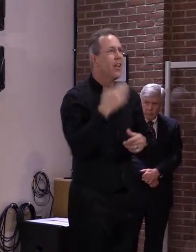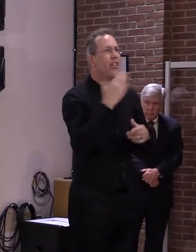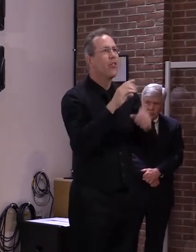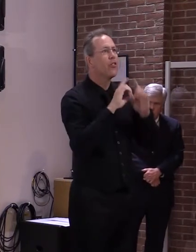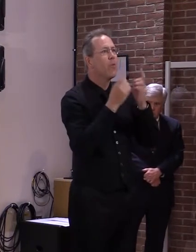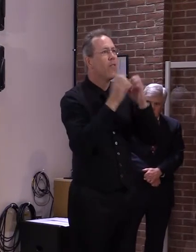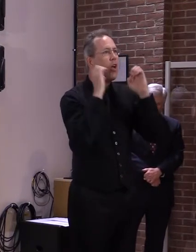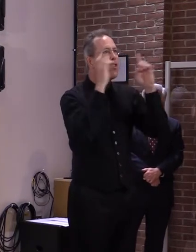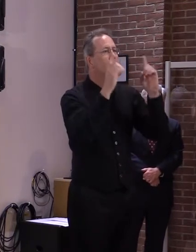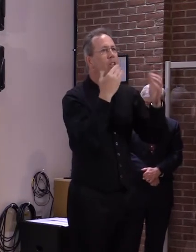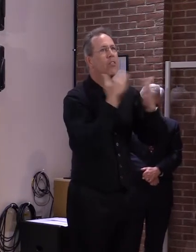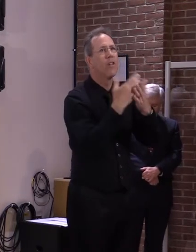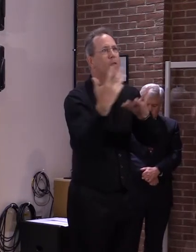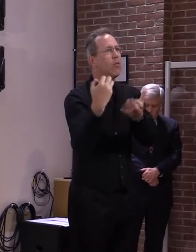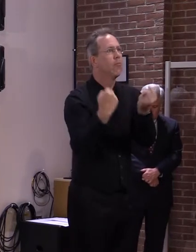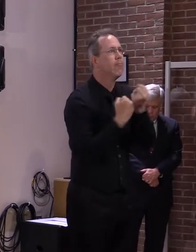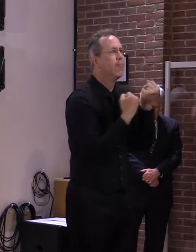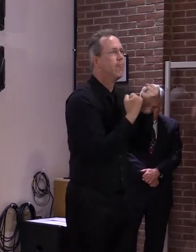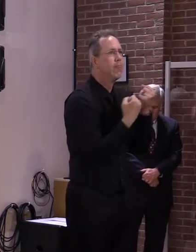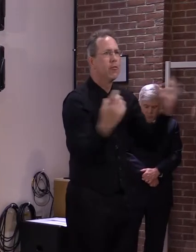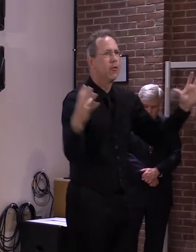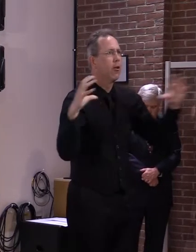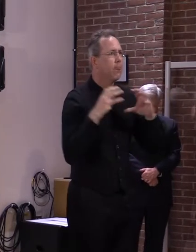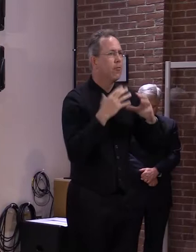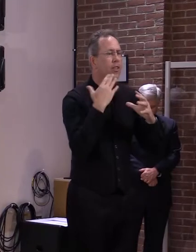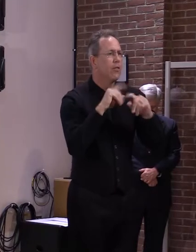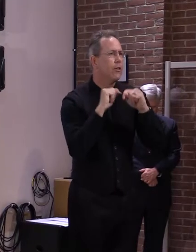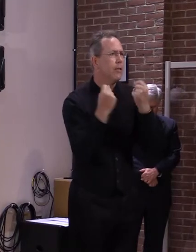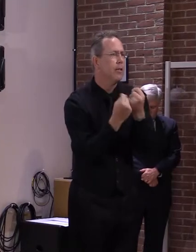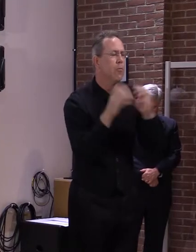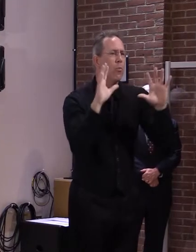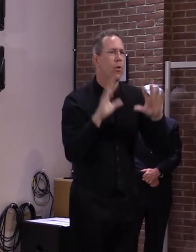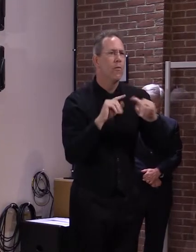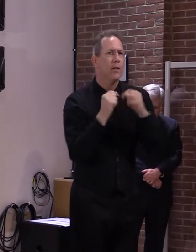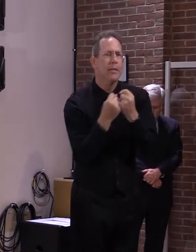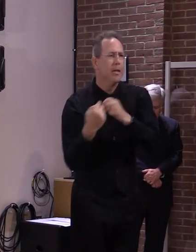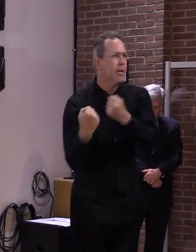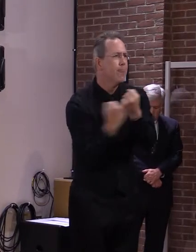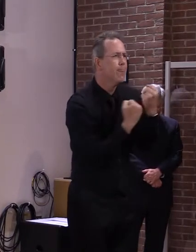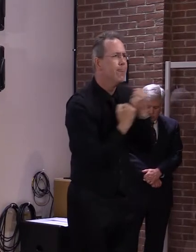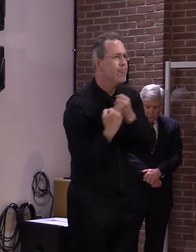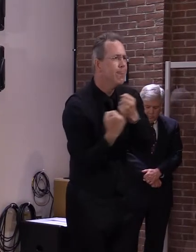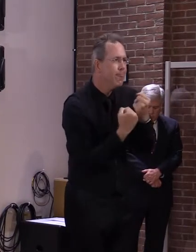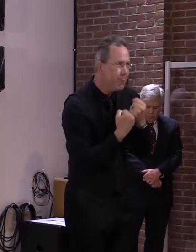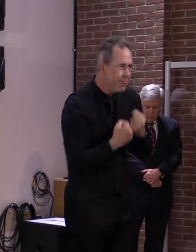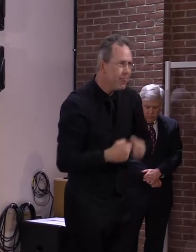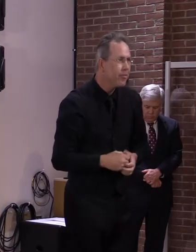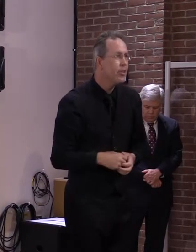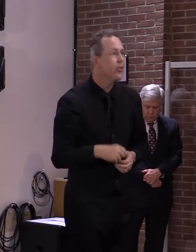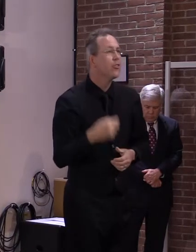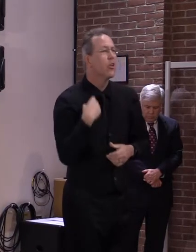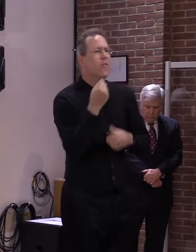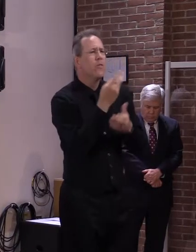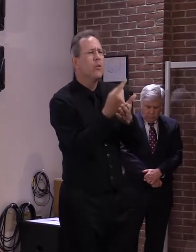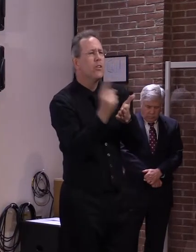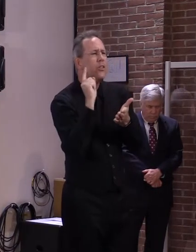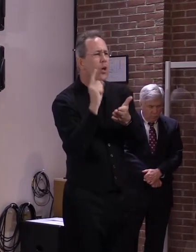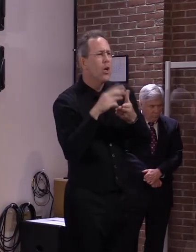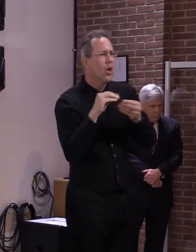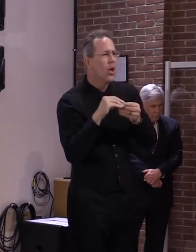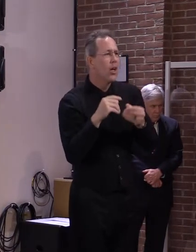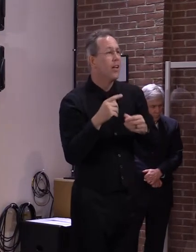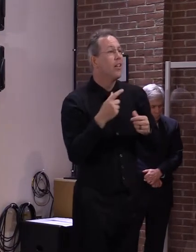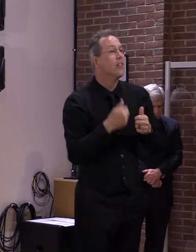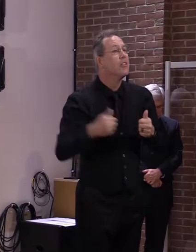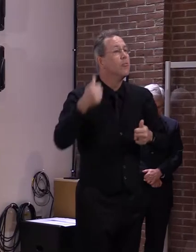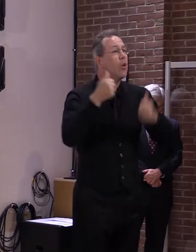have worked so closely for months on this initiative. A few weeks ago, Deputy Secretary Boucher and the Vermont Agency of Education